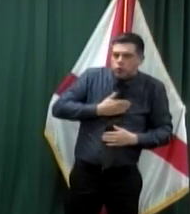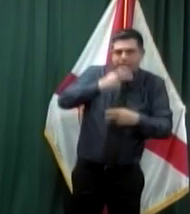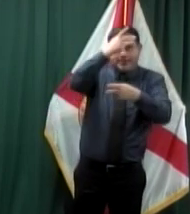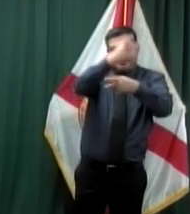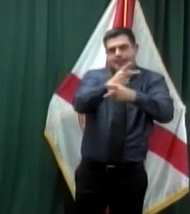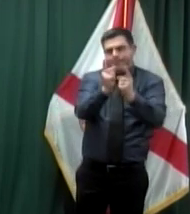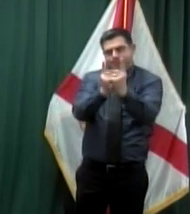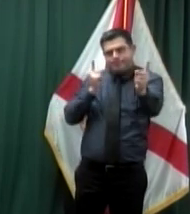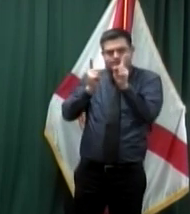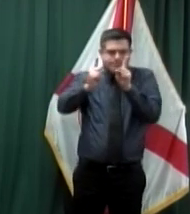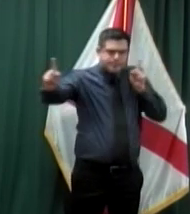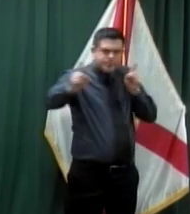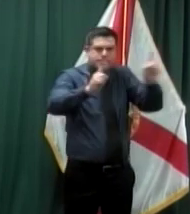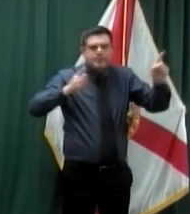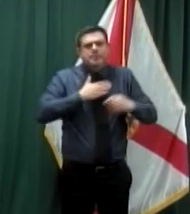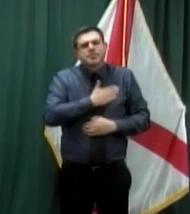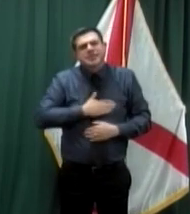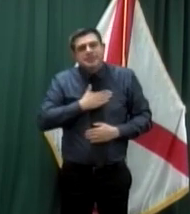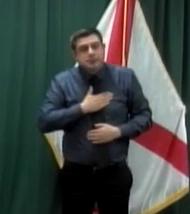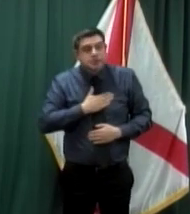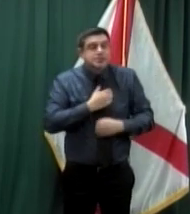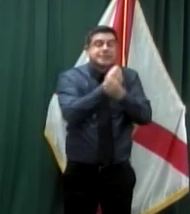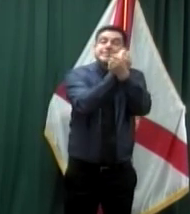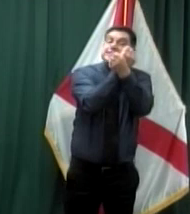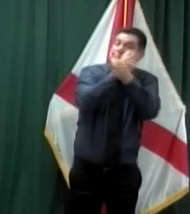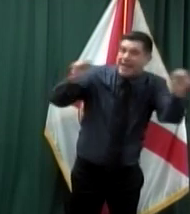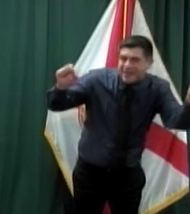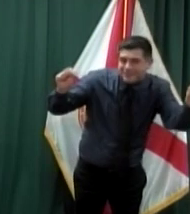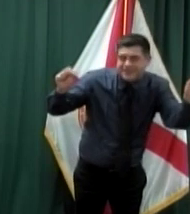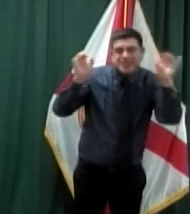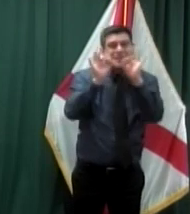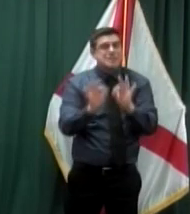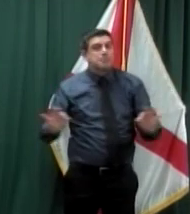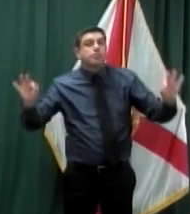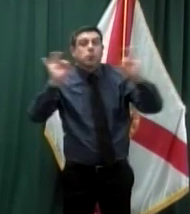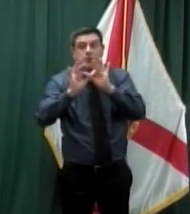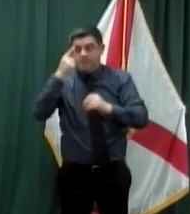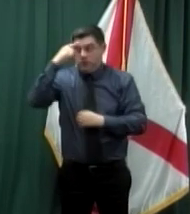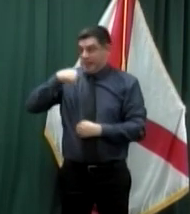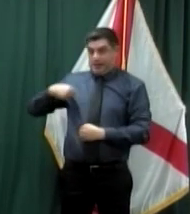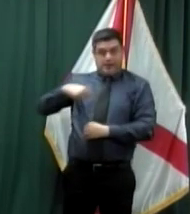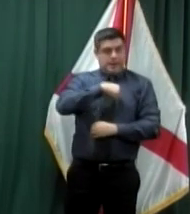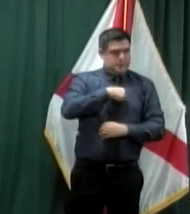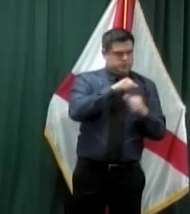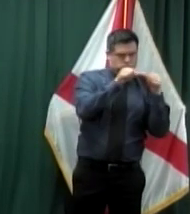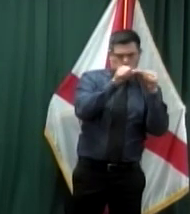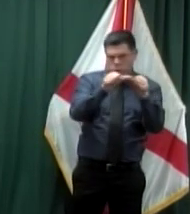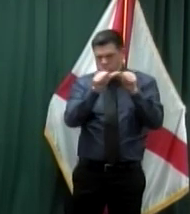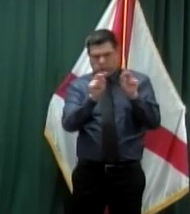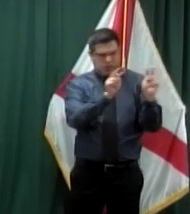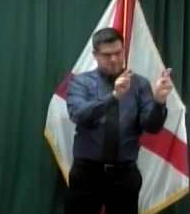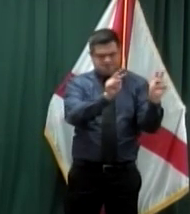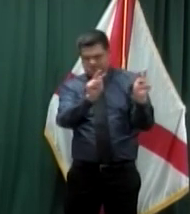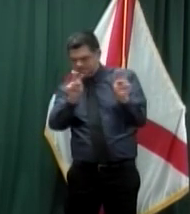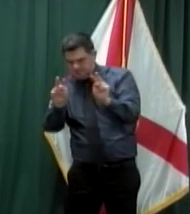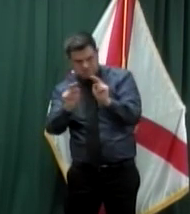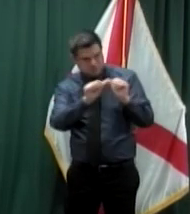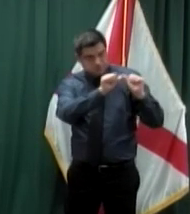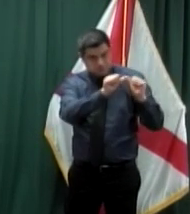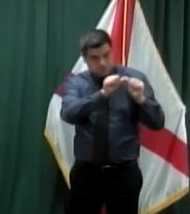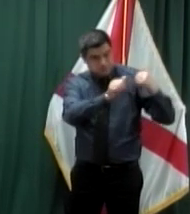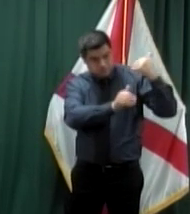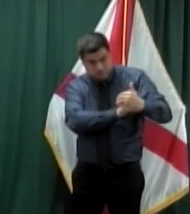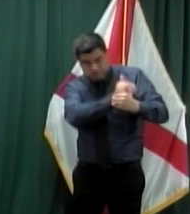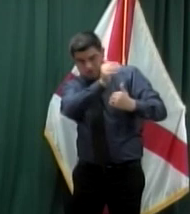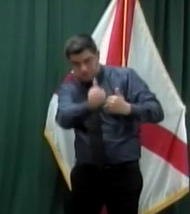level absolutely depends on you and I, all of our community, so we continue to be safe, so we can